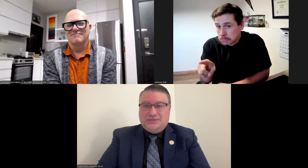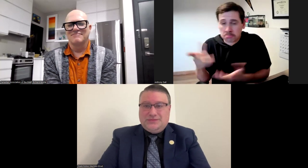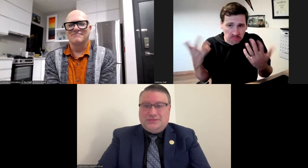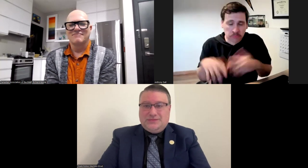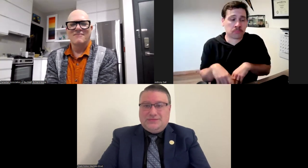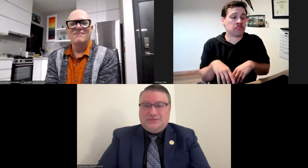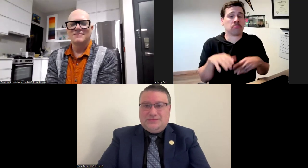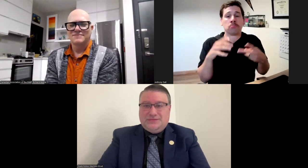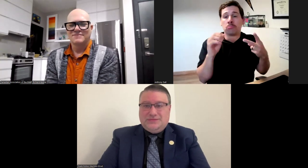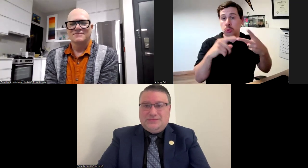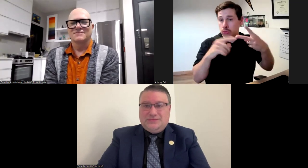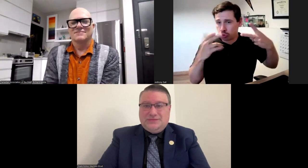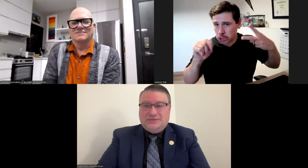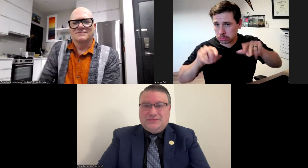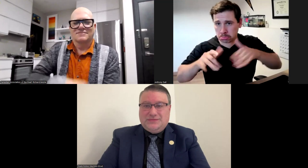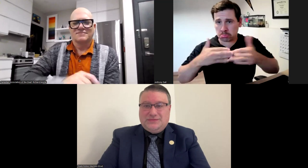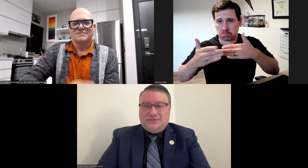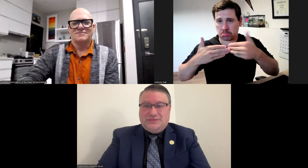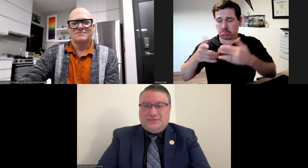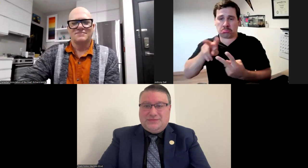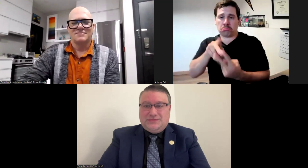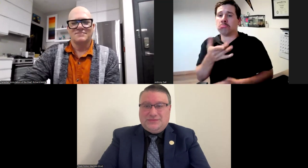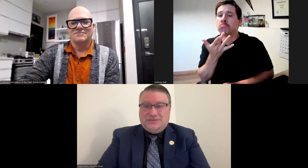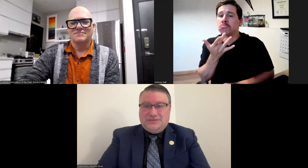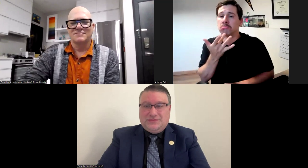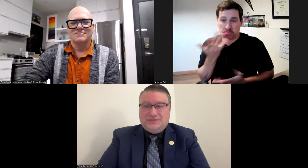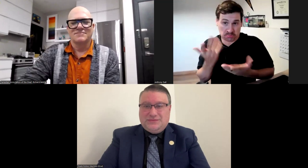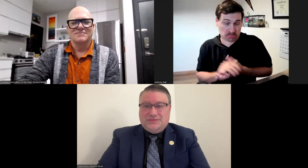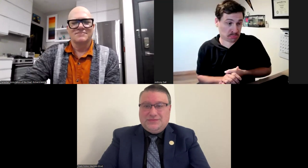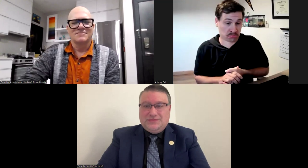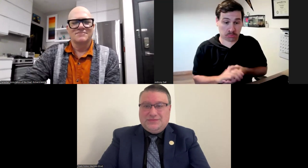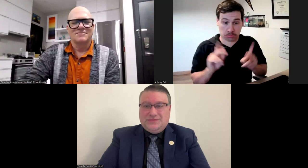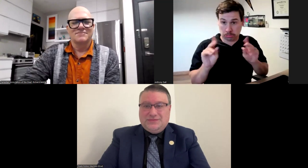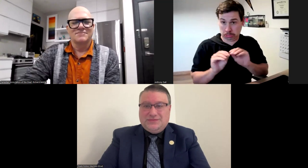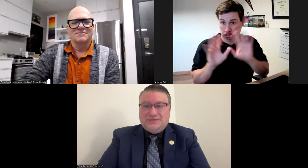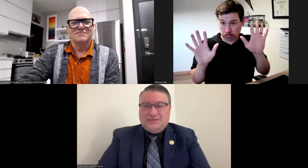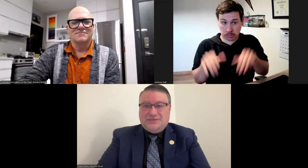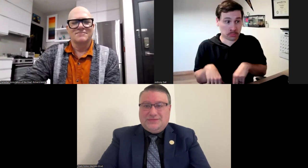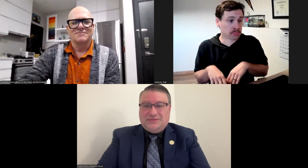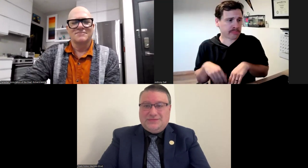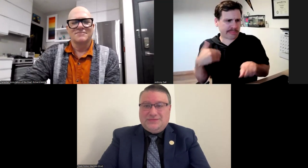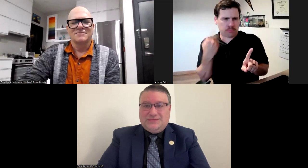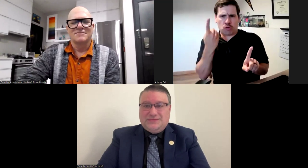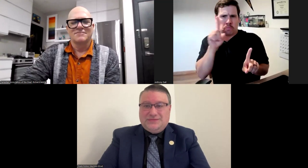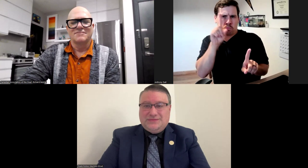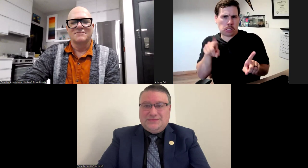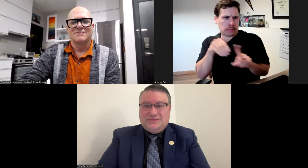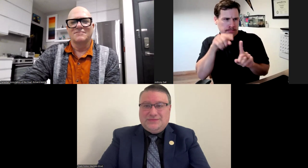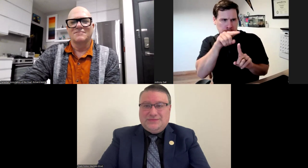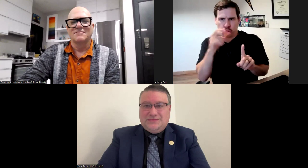video and ask that question in sign language, or we do have an interpreter available, or you can type your question in the chat. We